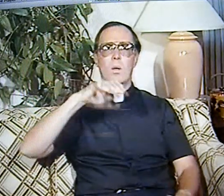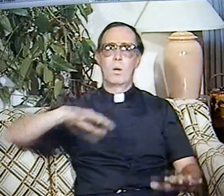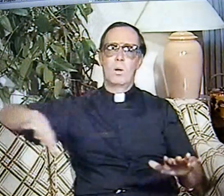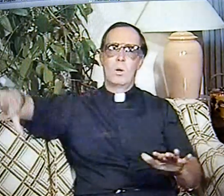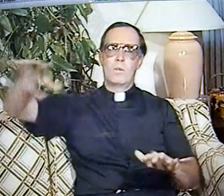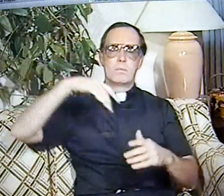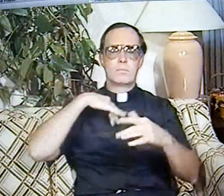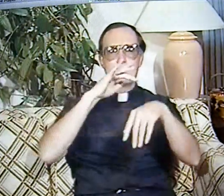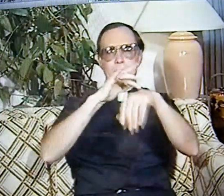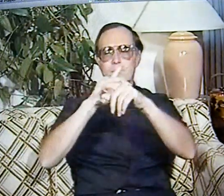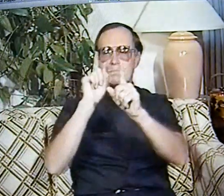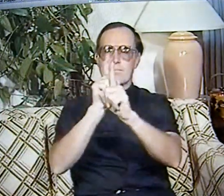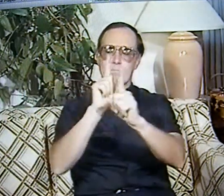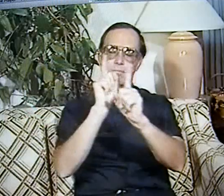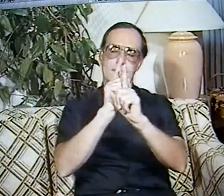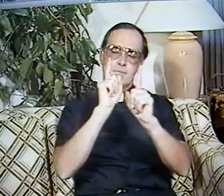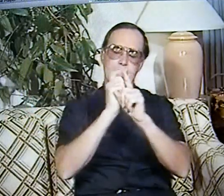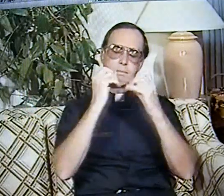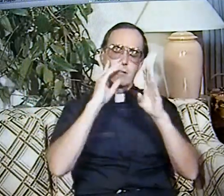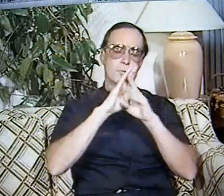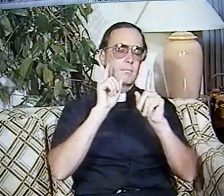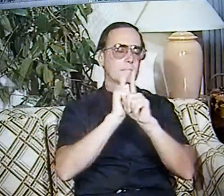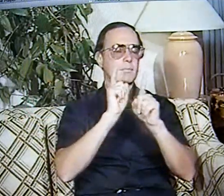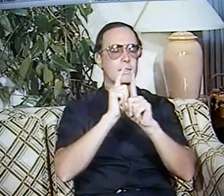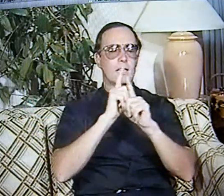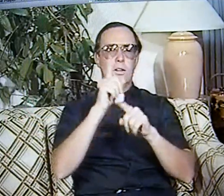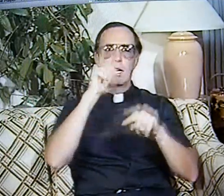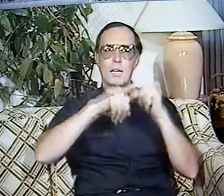Malaysia, and I met with many different people.